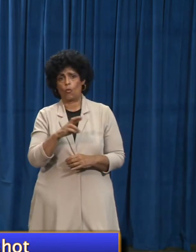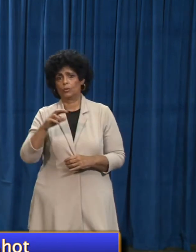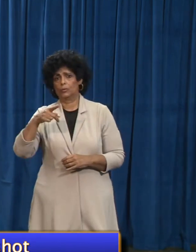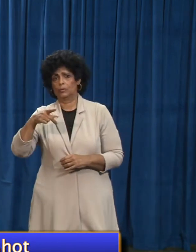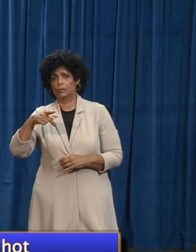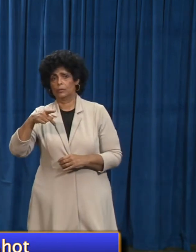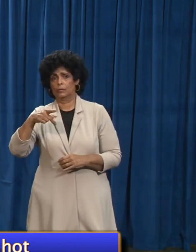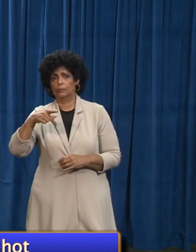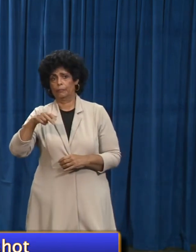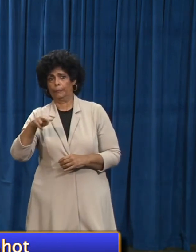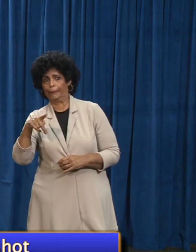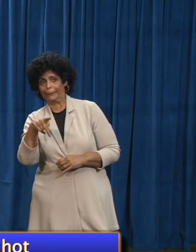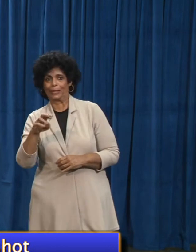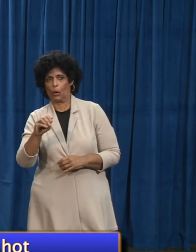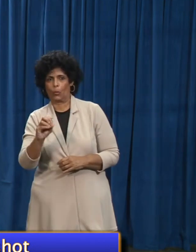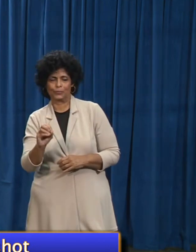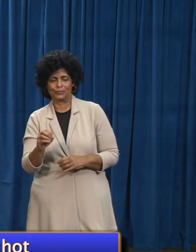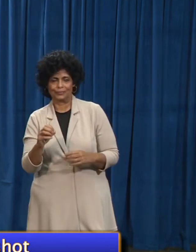there any...